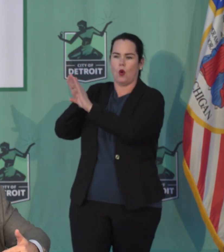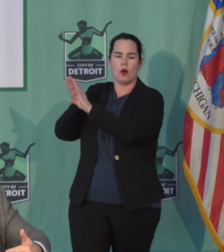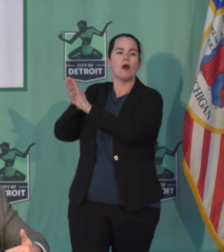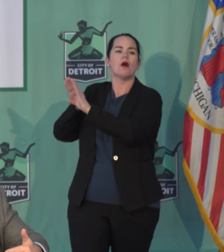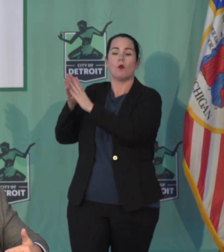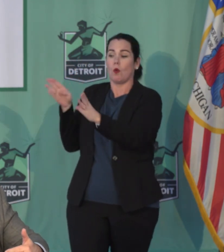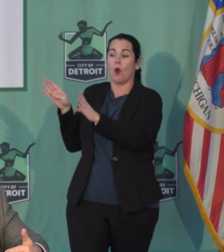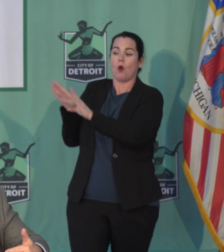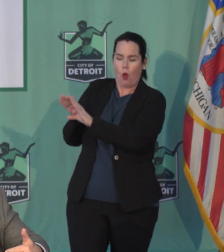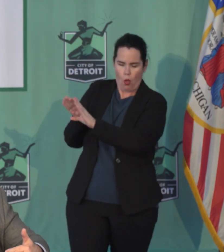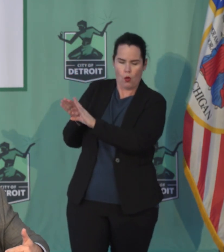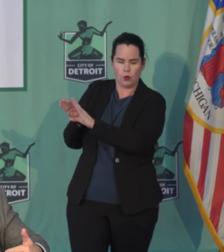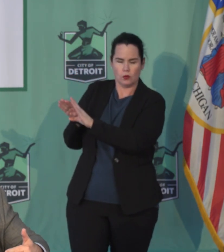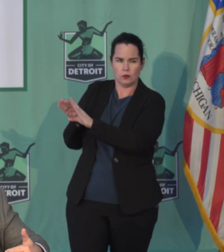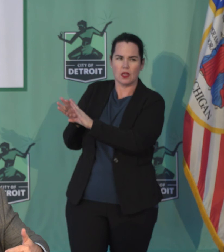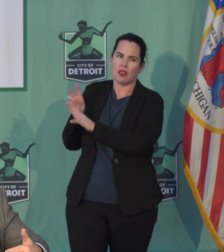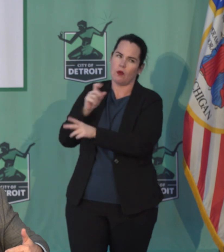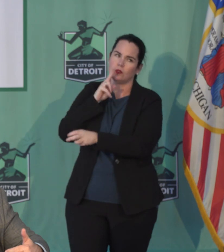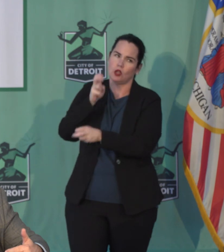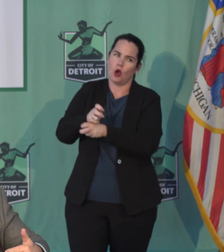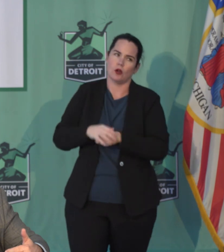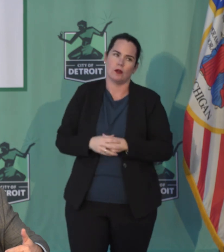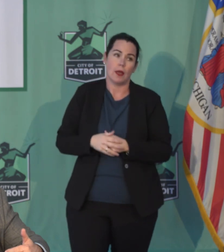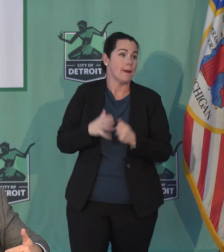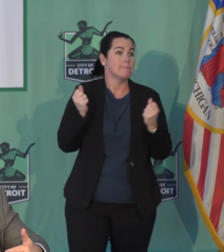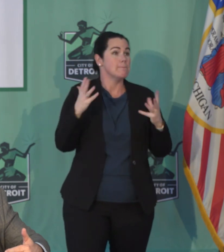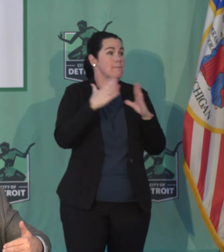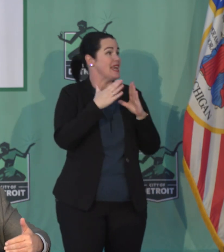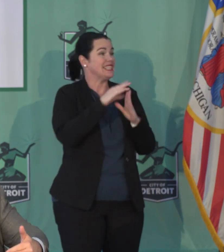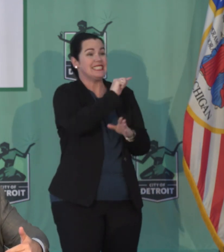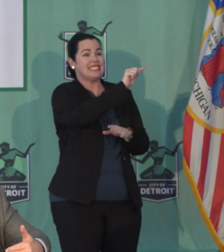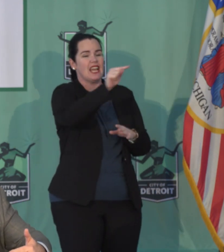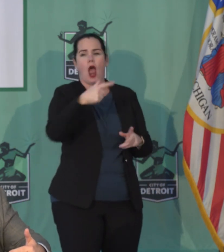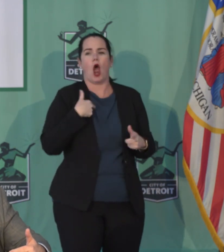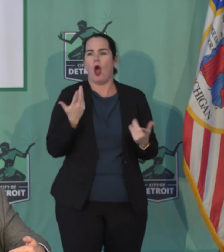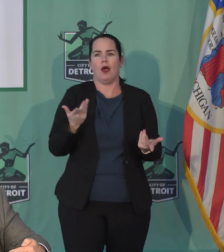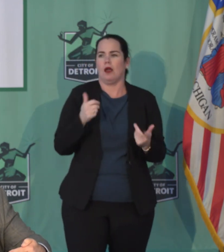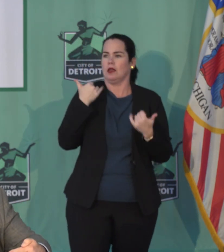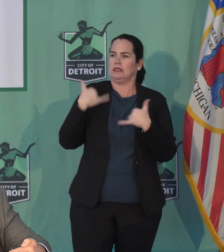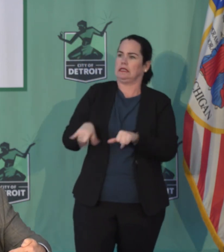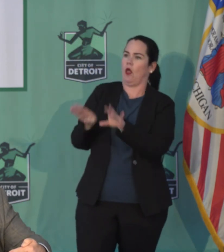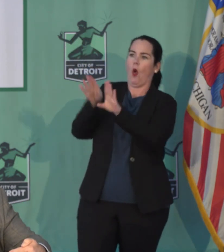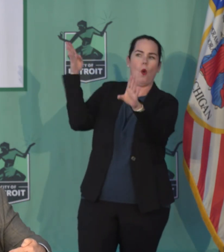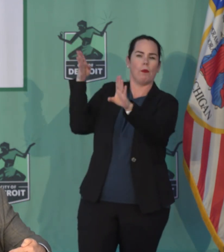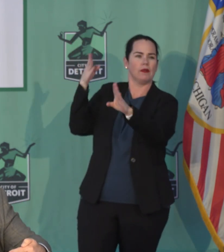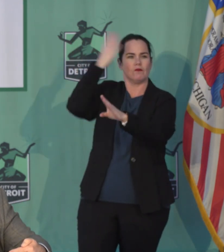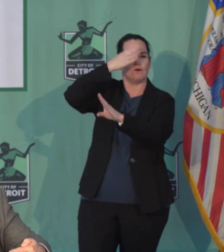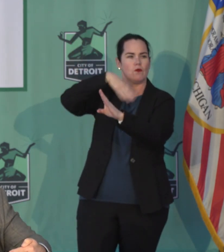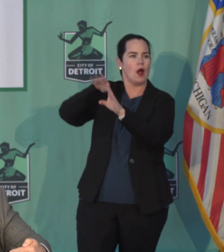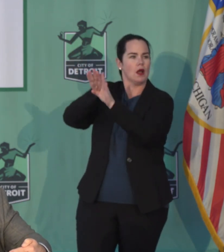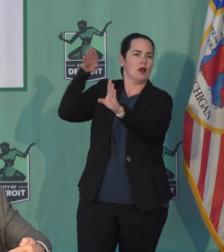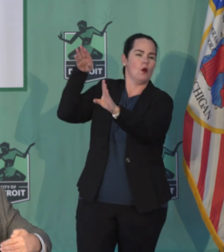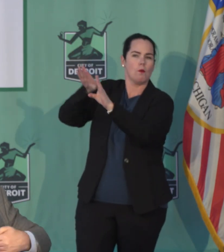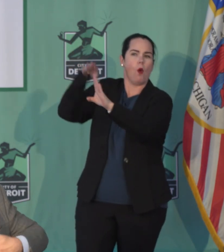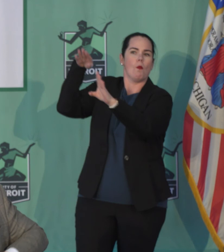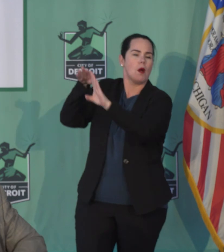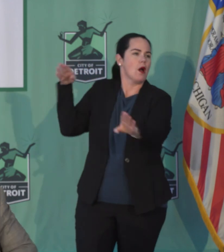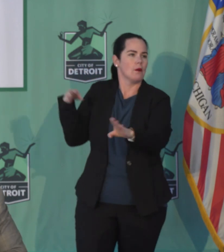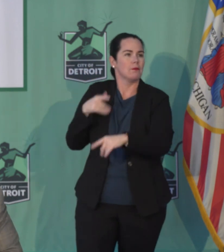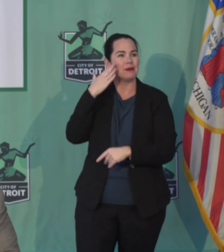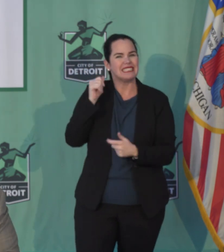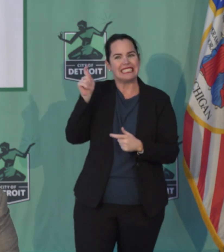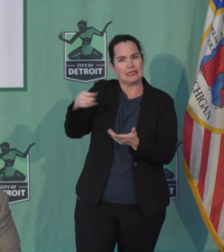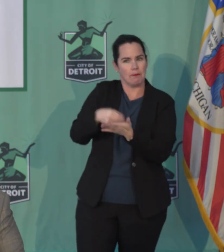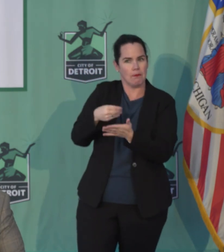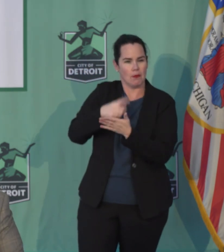decision to make. A lot of cities have not closed the doors because they need the fare box money. We made a decision to give up that fare box money to protect the drivers.